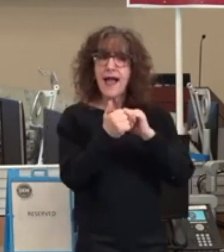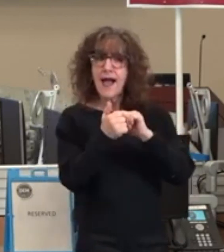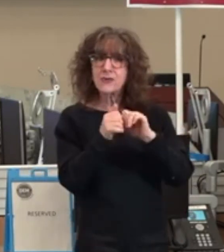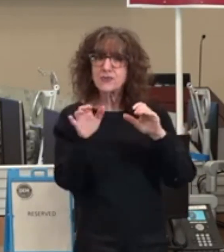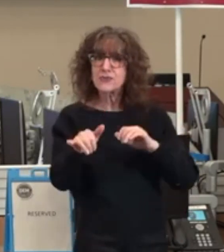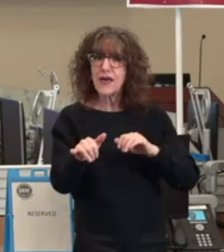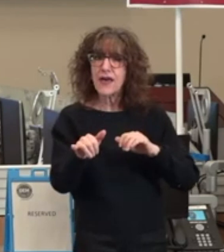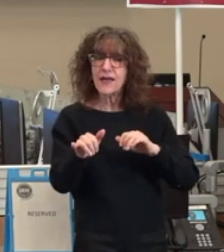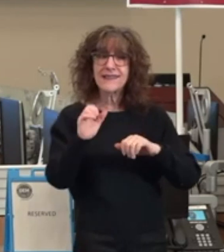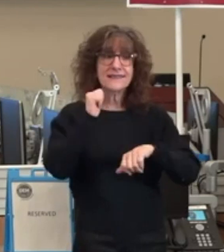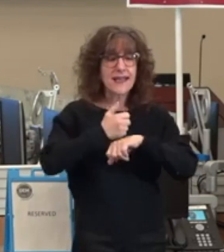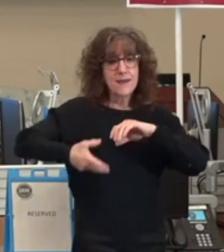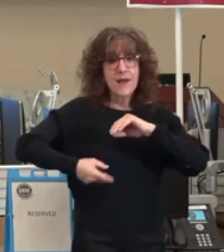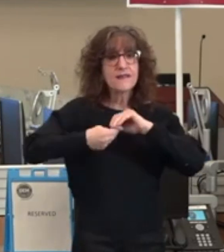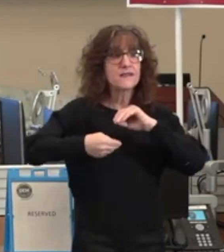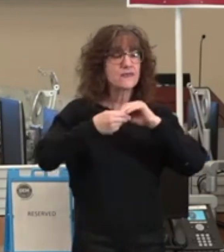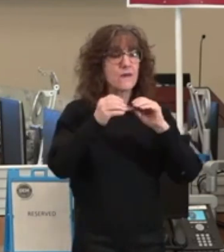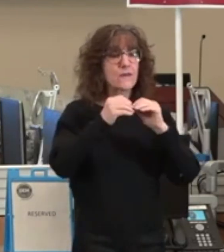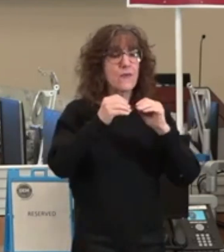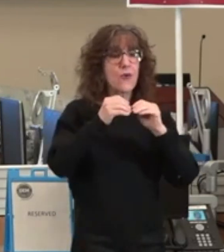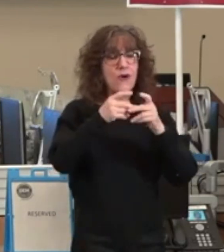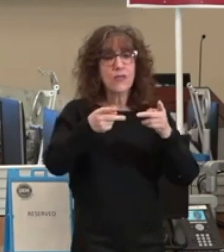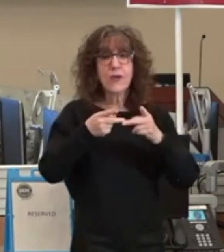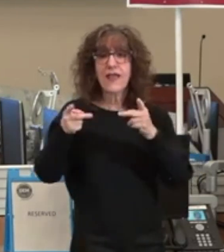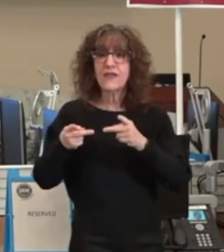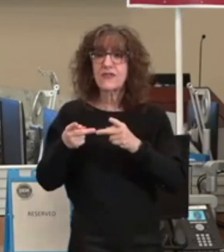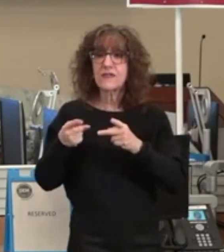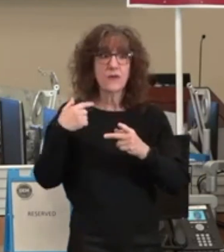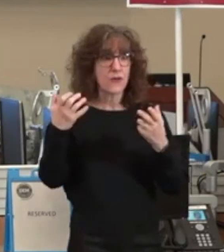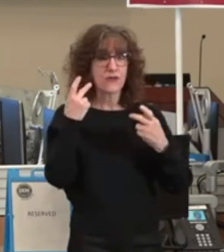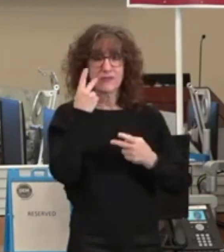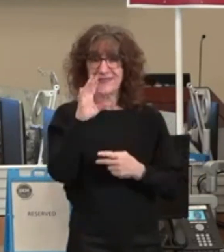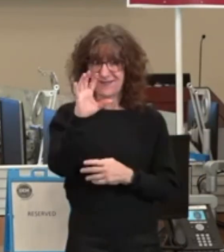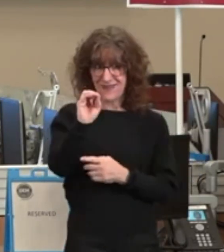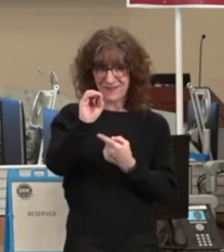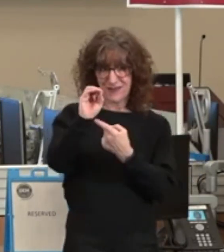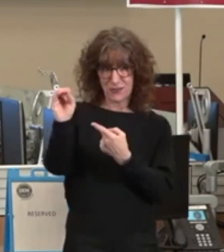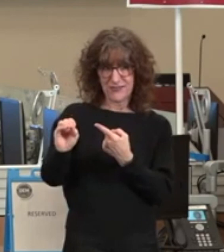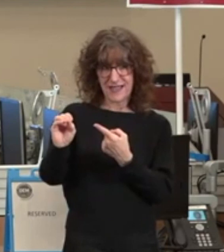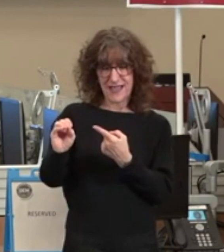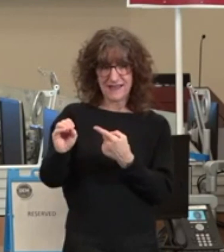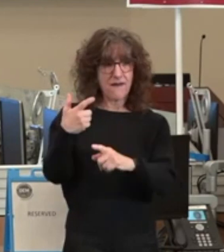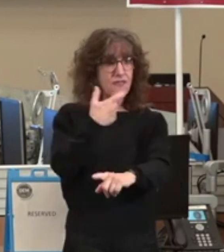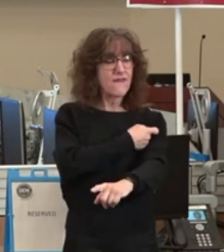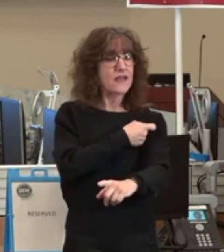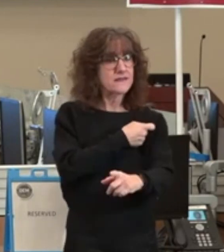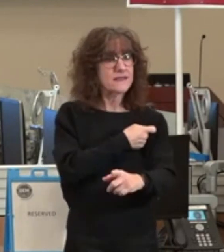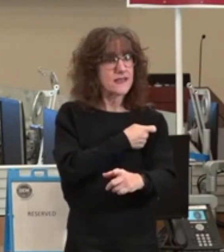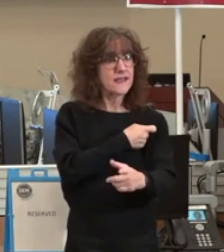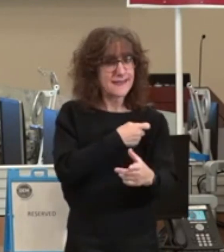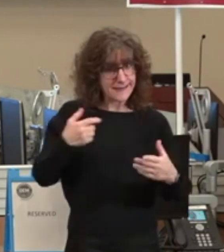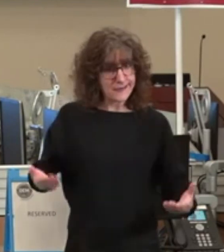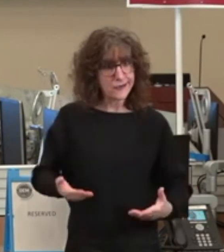is to set up the additional sites that we recommended and to set aside, again, we'd like to see 50% of the vaccine that